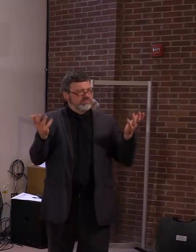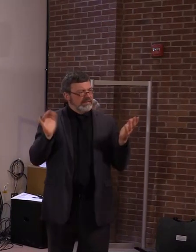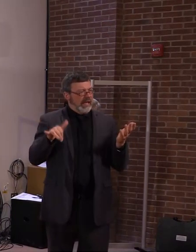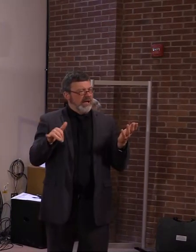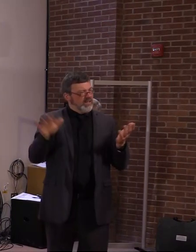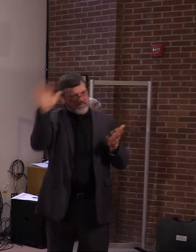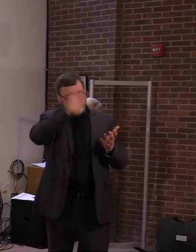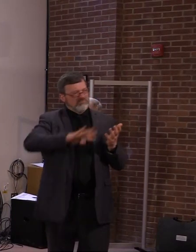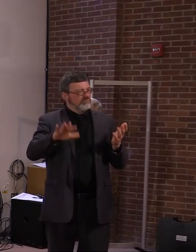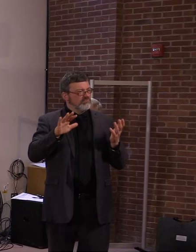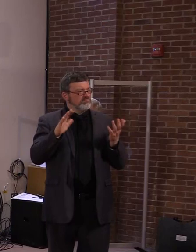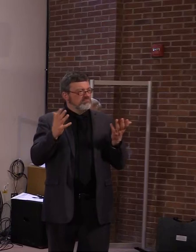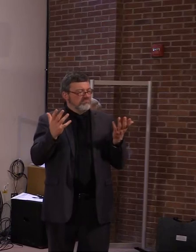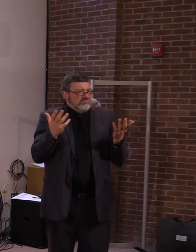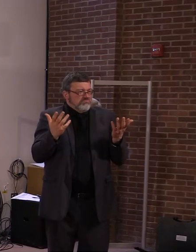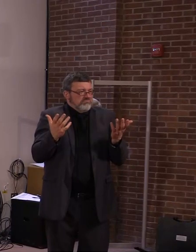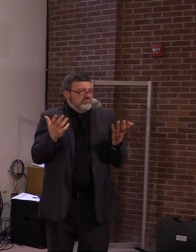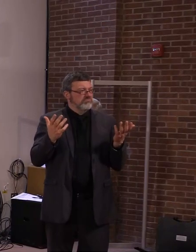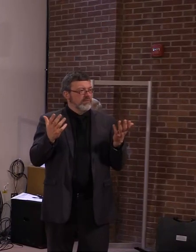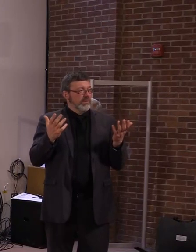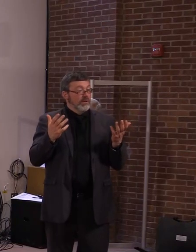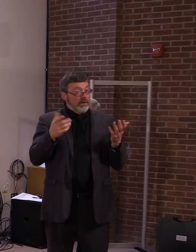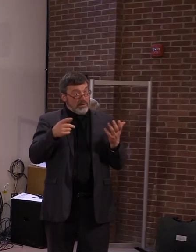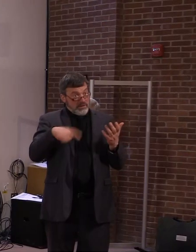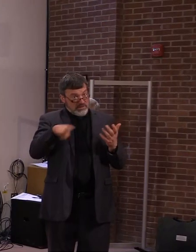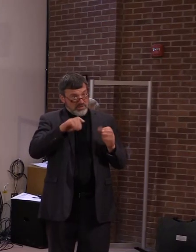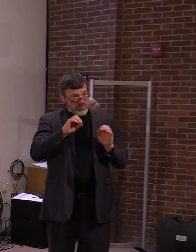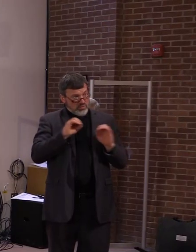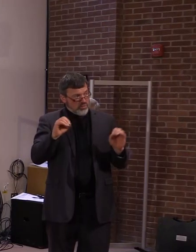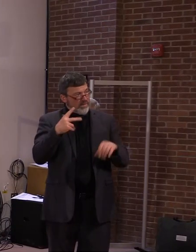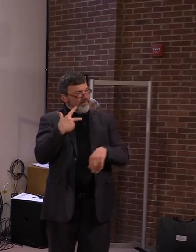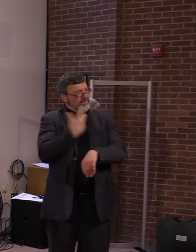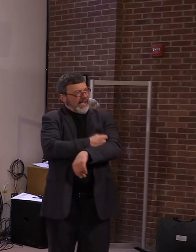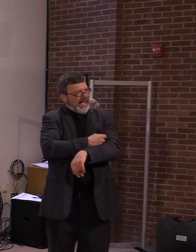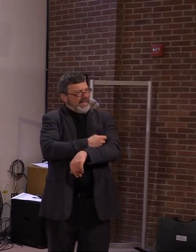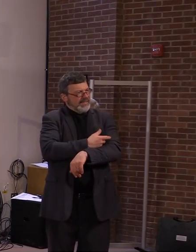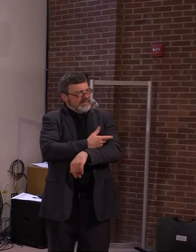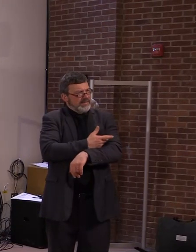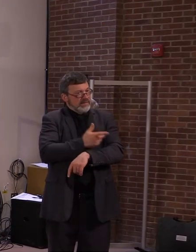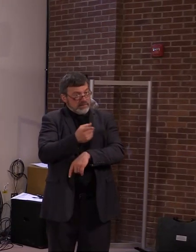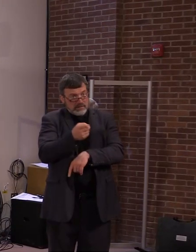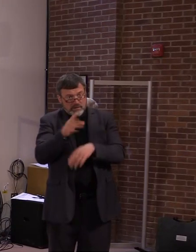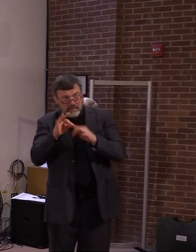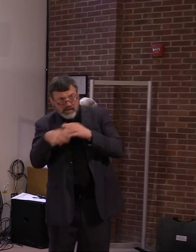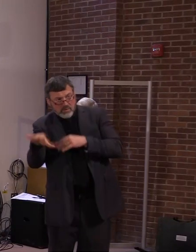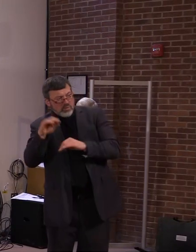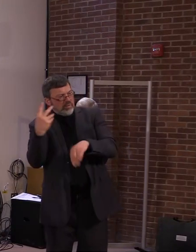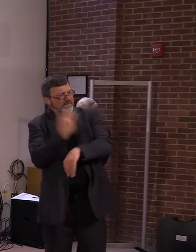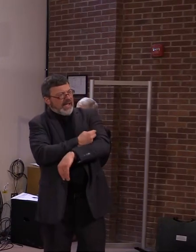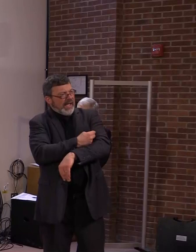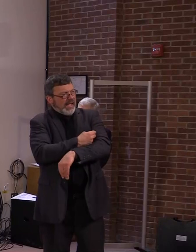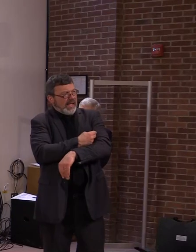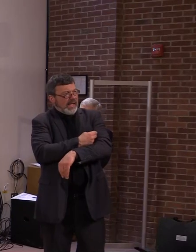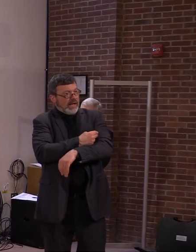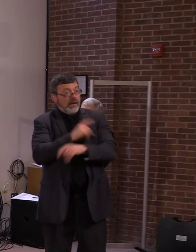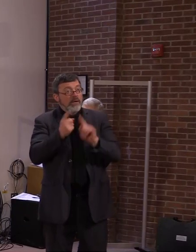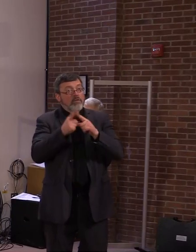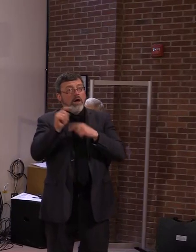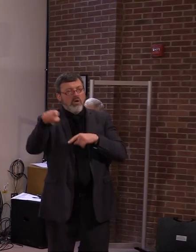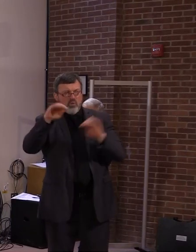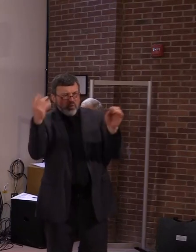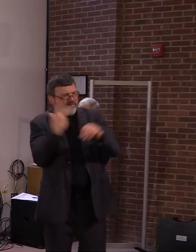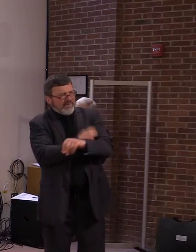that those who are unvaccinated, their families are unvaccinated, their friends are unvaccinated,